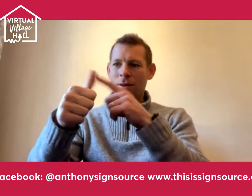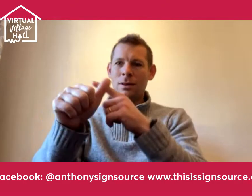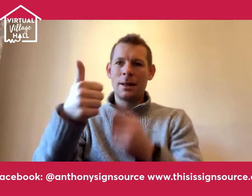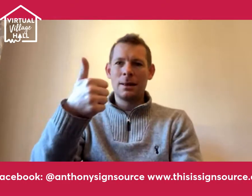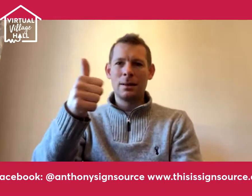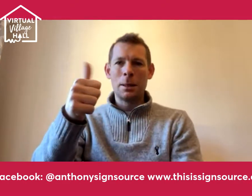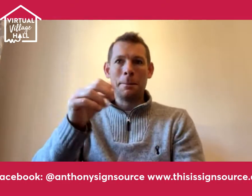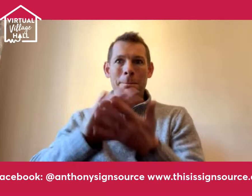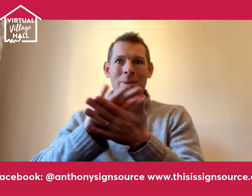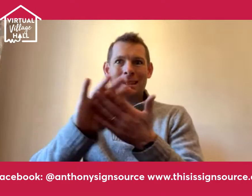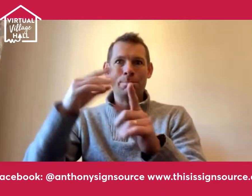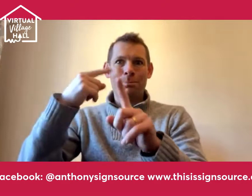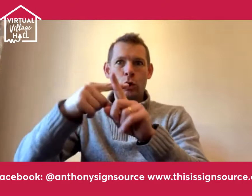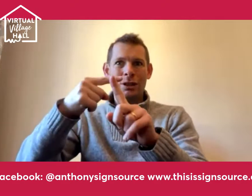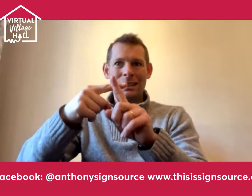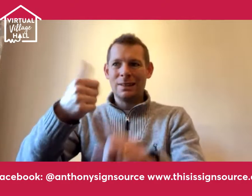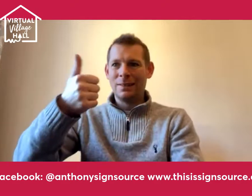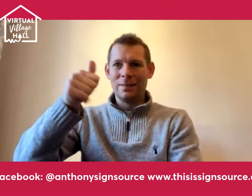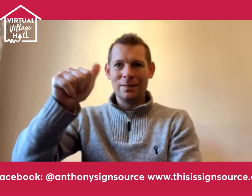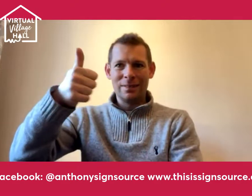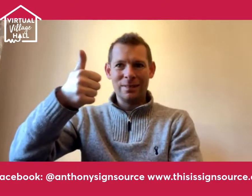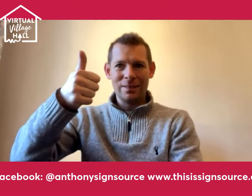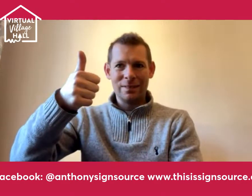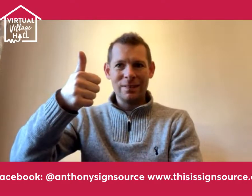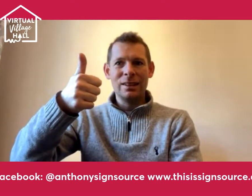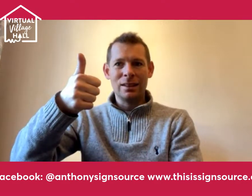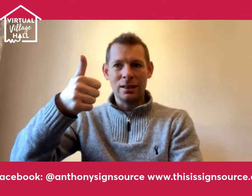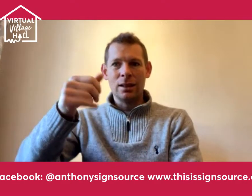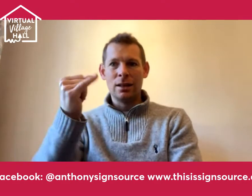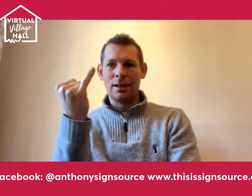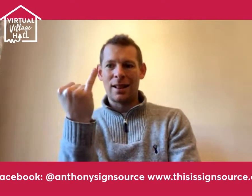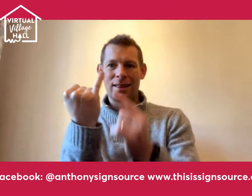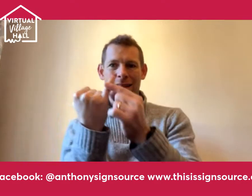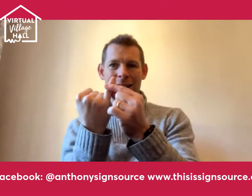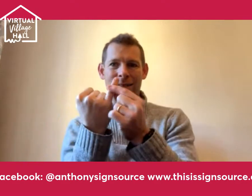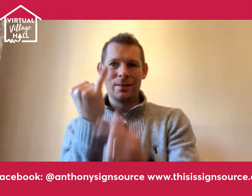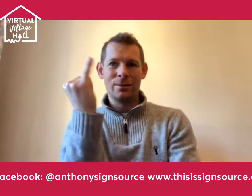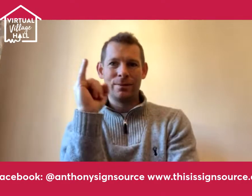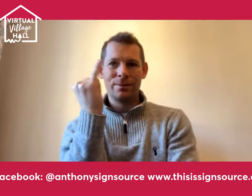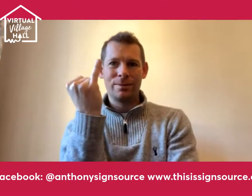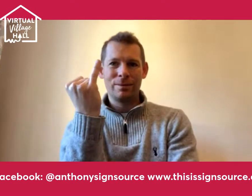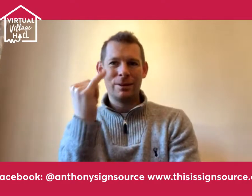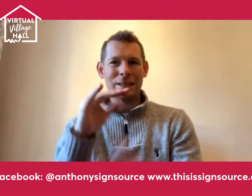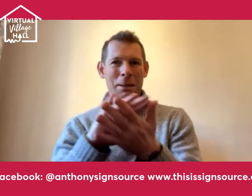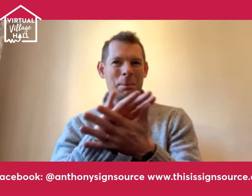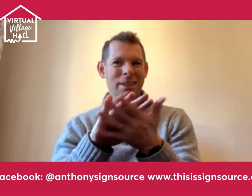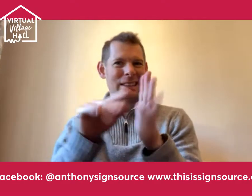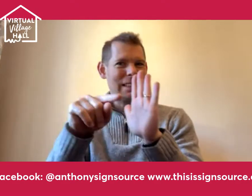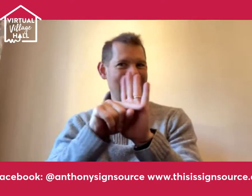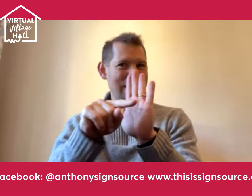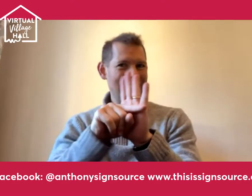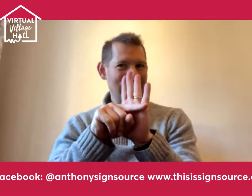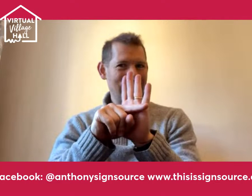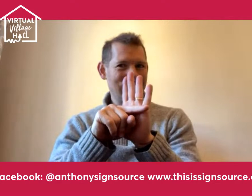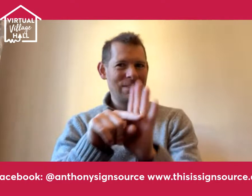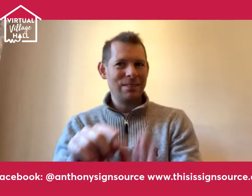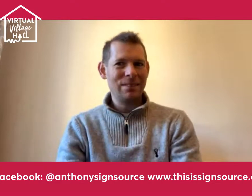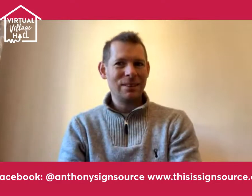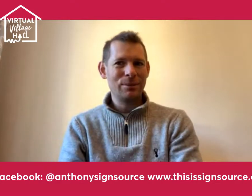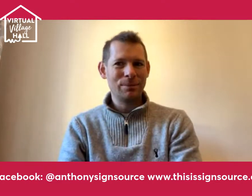So remember we had anything positive was the thumb up, and we said last week that the little